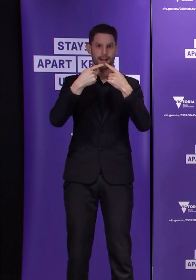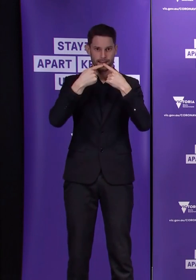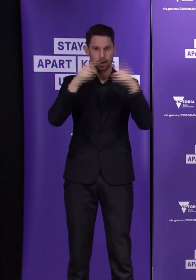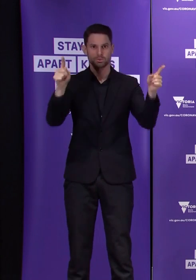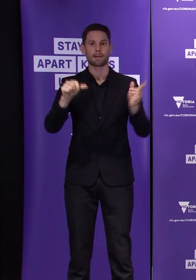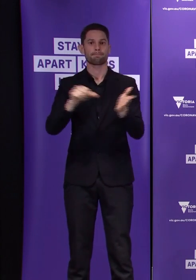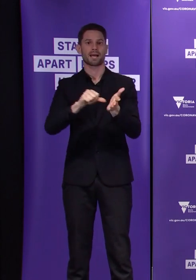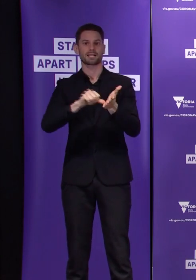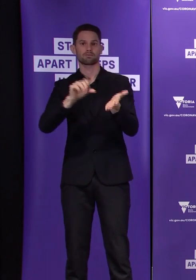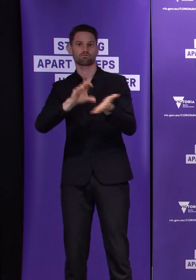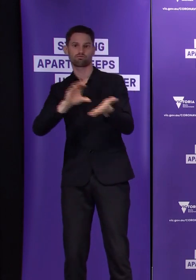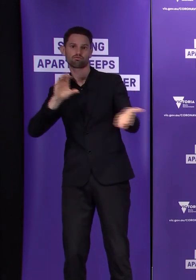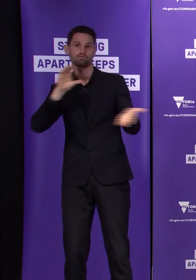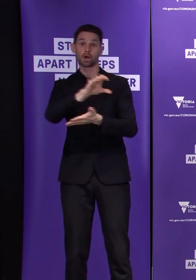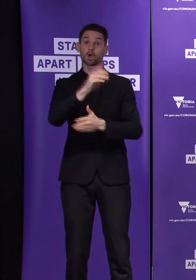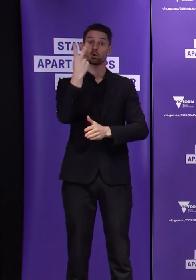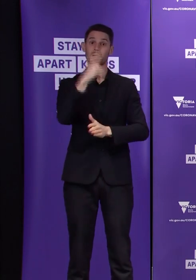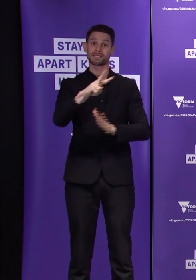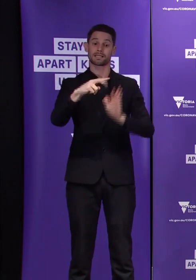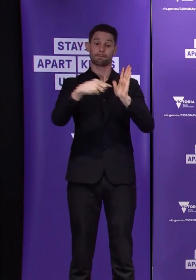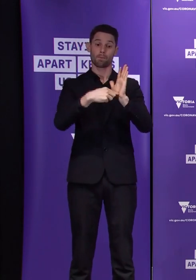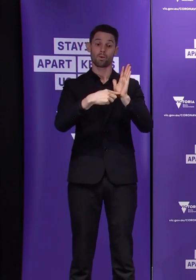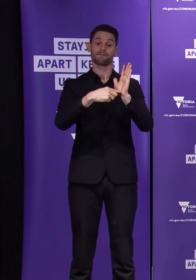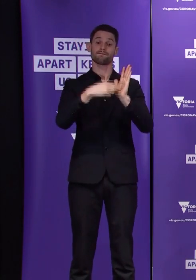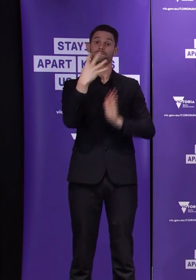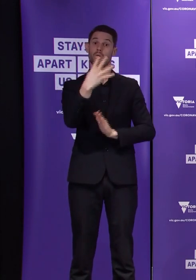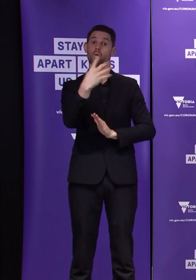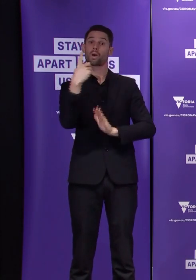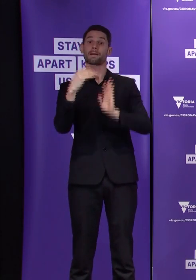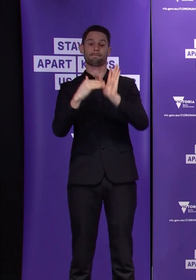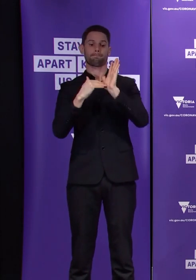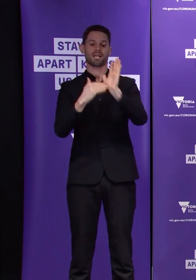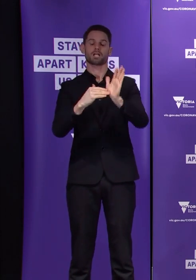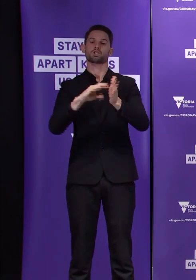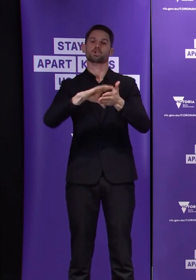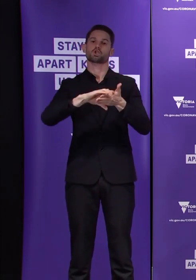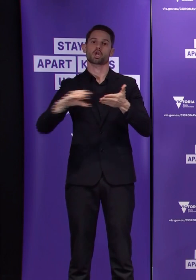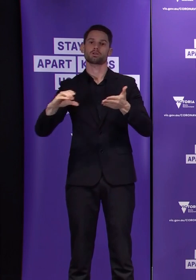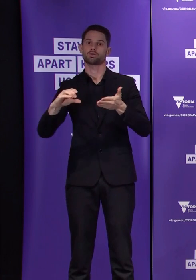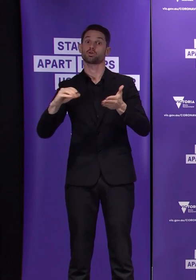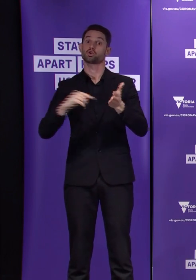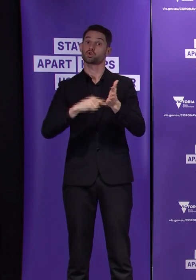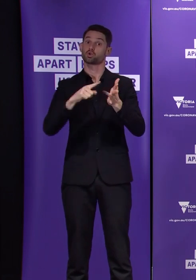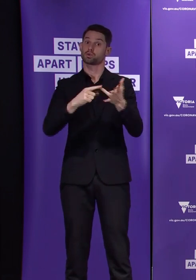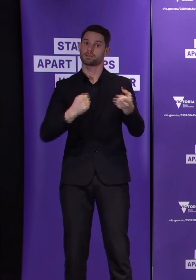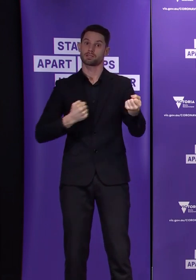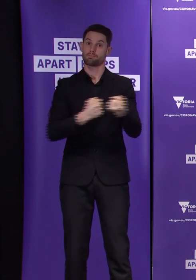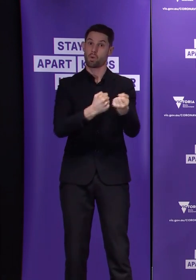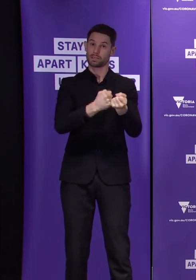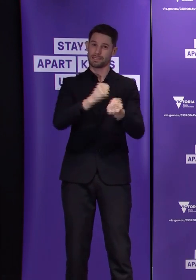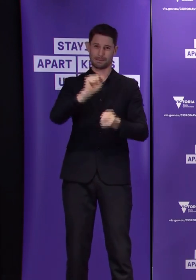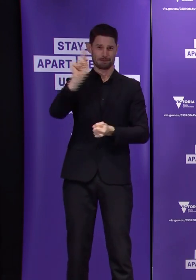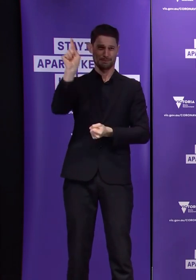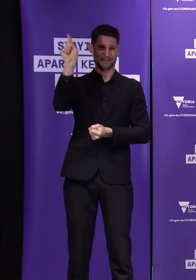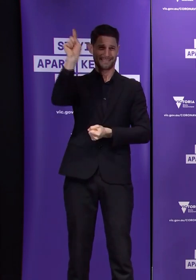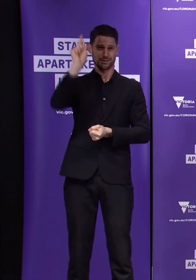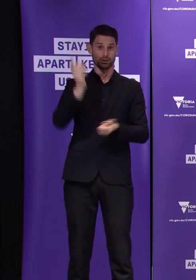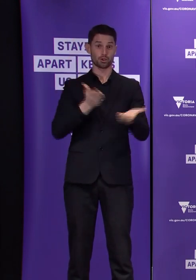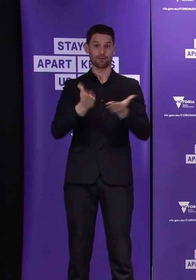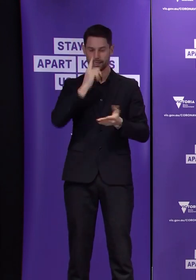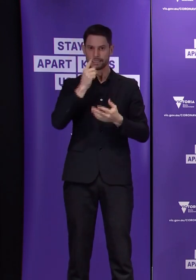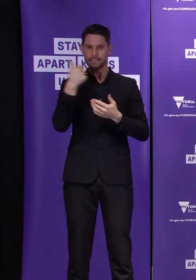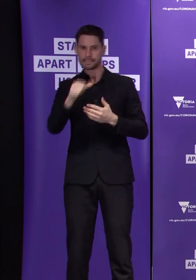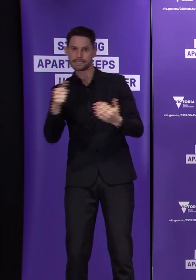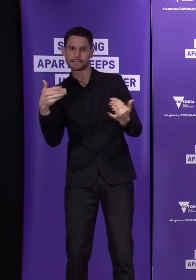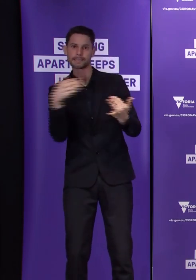allocation of $20.41 million to support critical and immediate services that are targeting